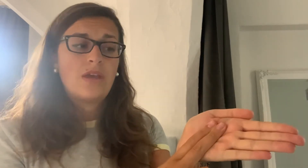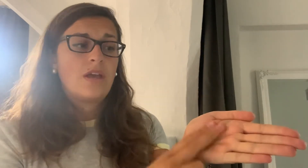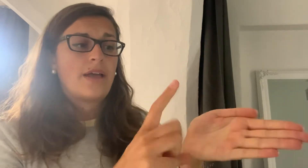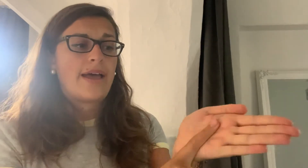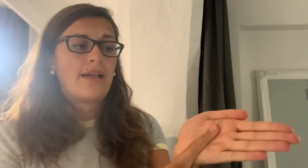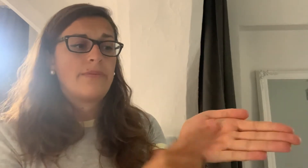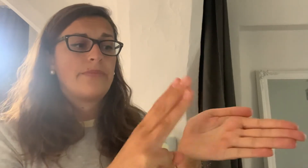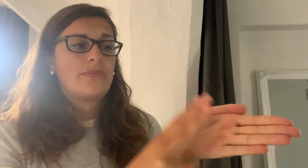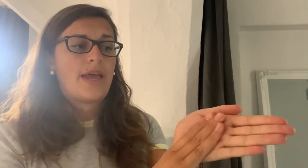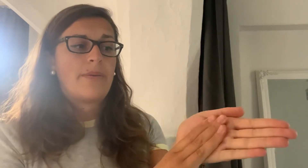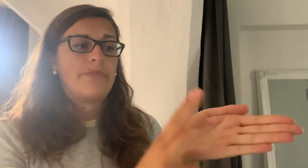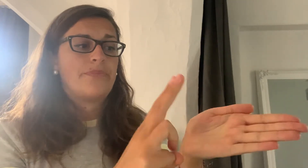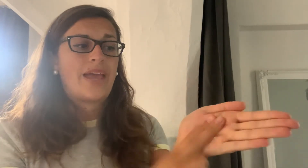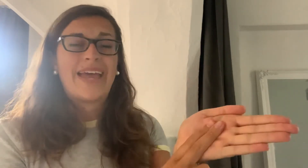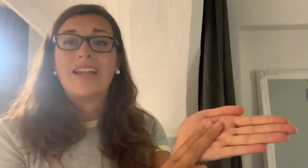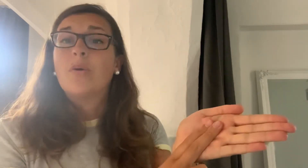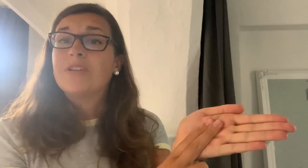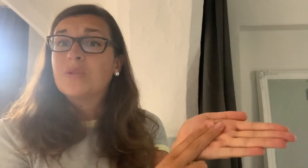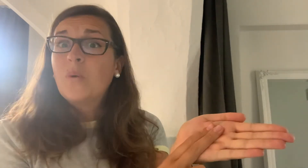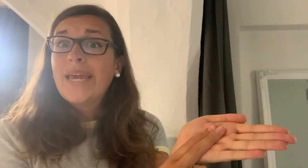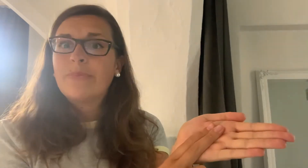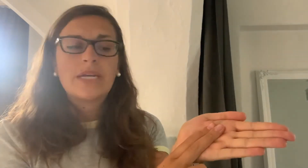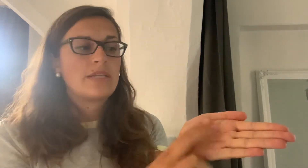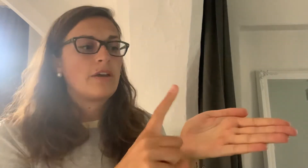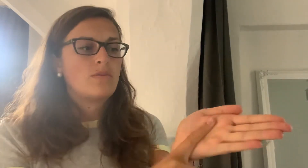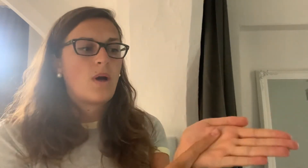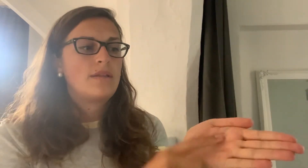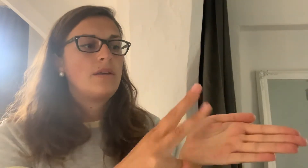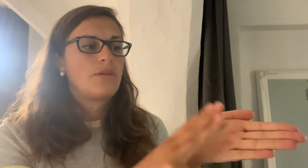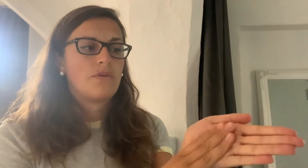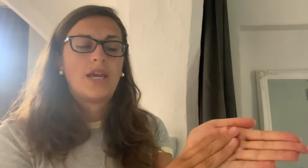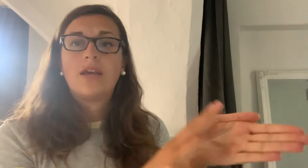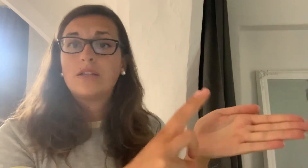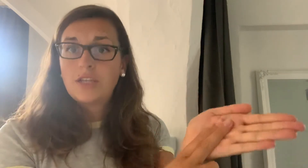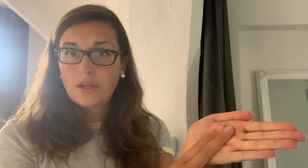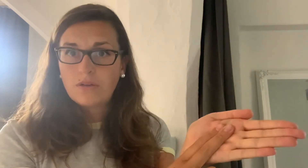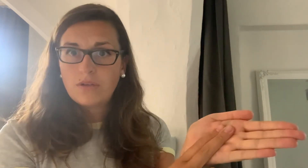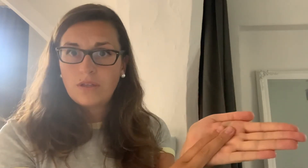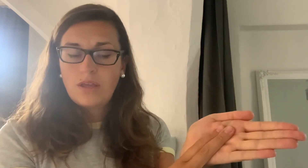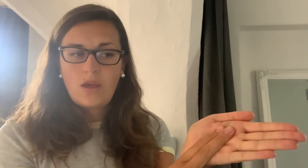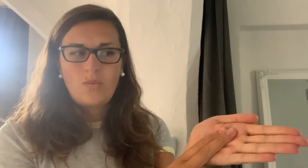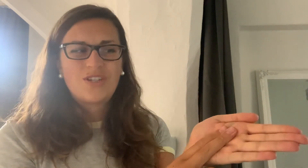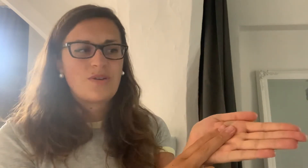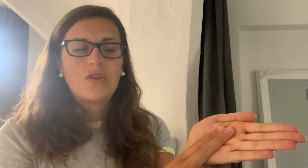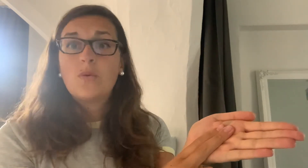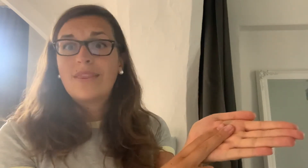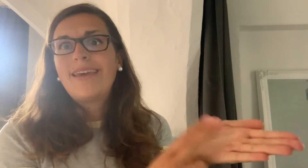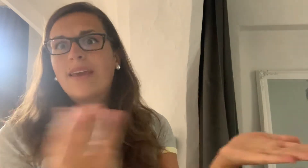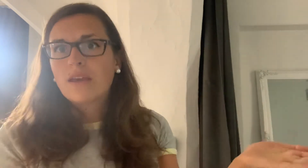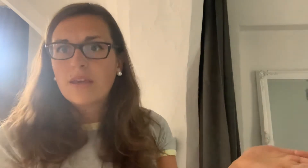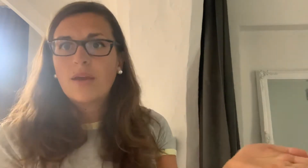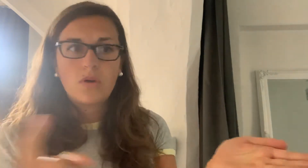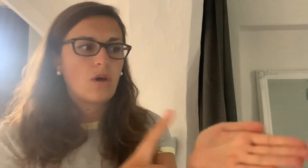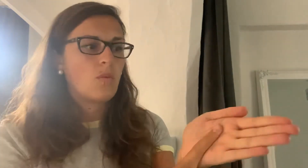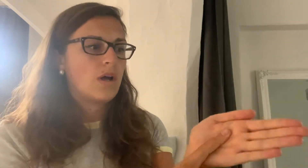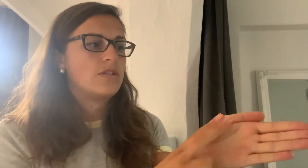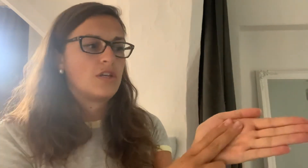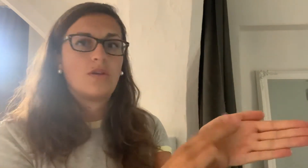L, M, N, which is weird because it goes 1, 3, 2, which you would think it would go 1, 2,